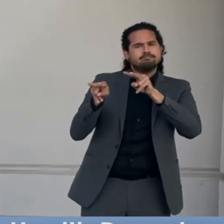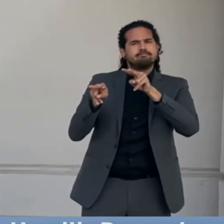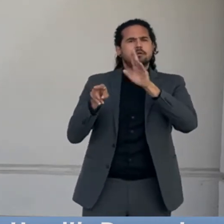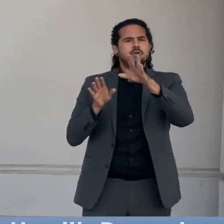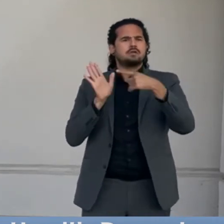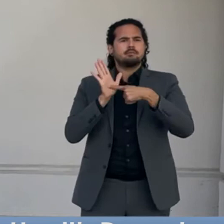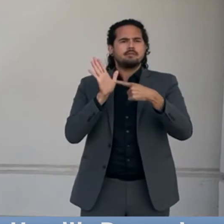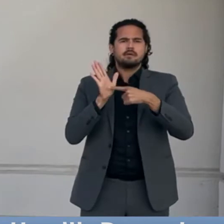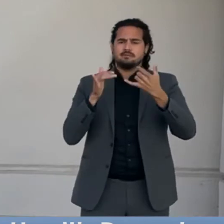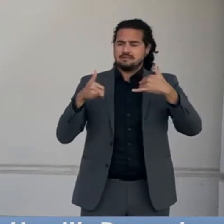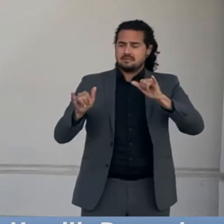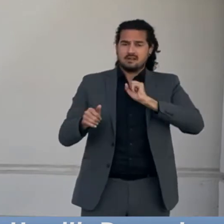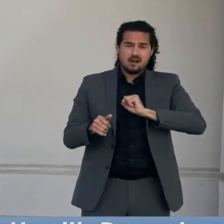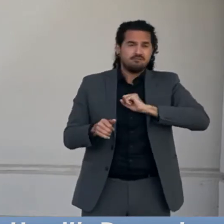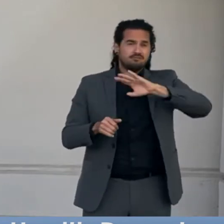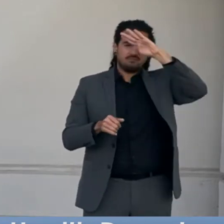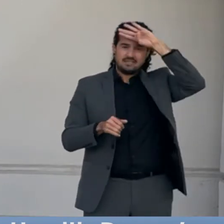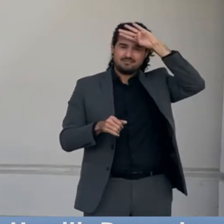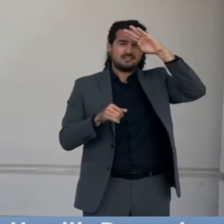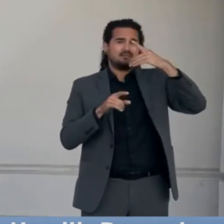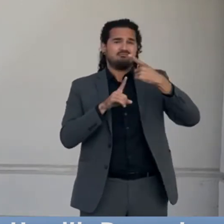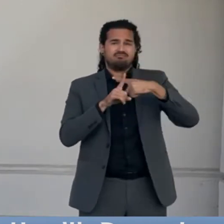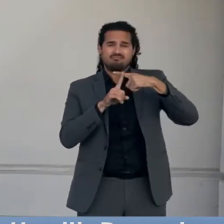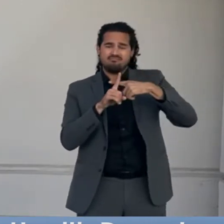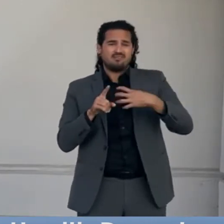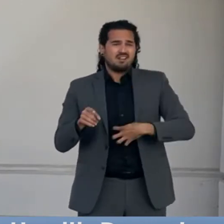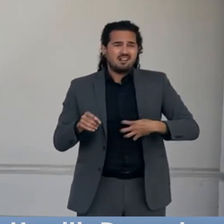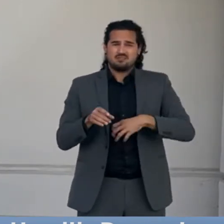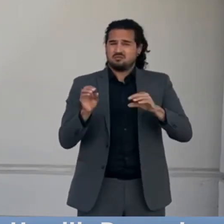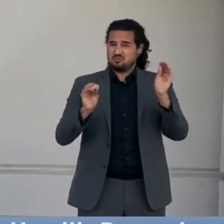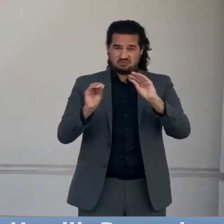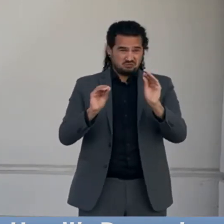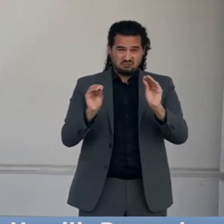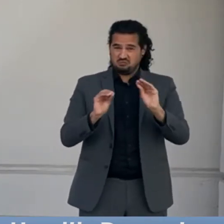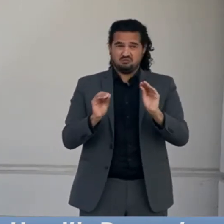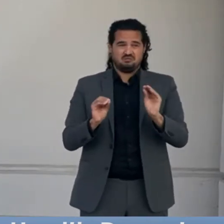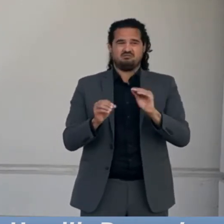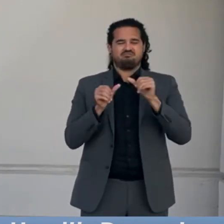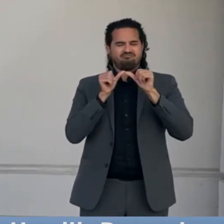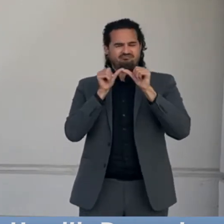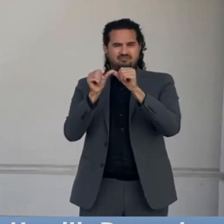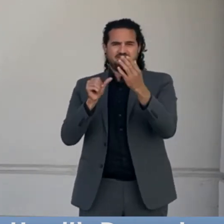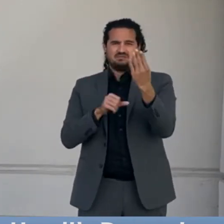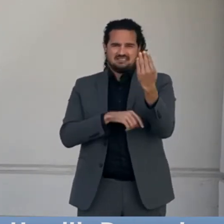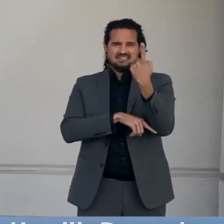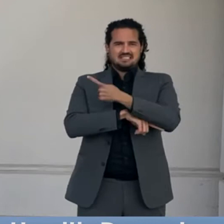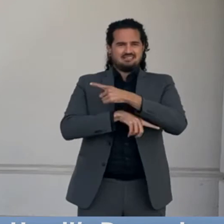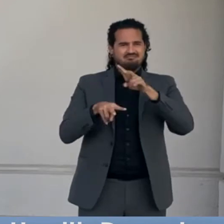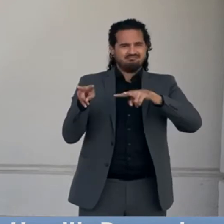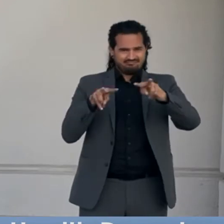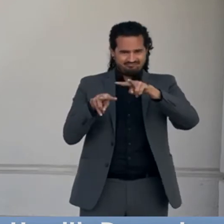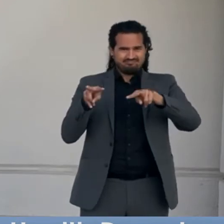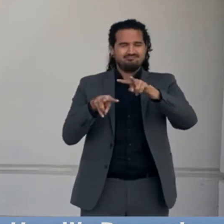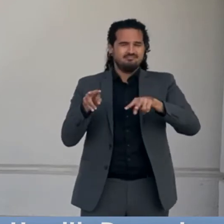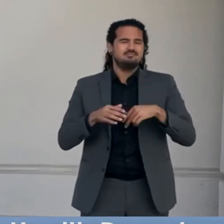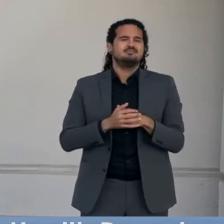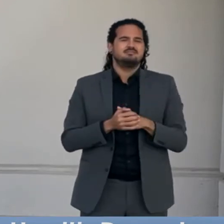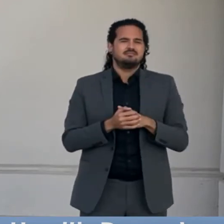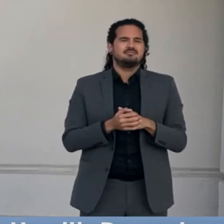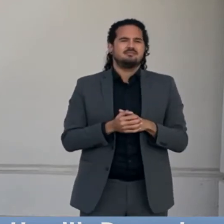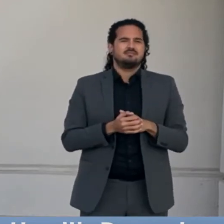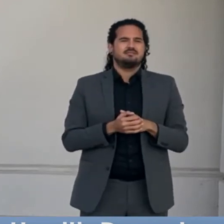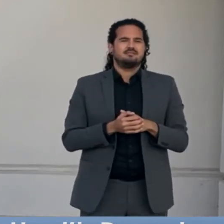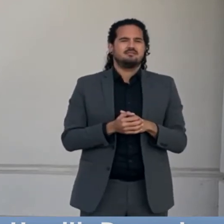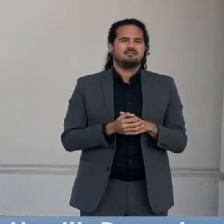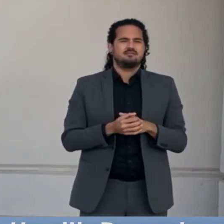for symptoms through the full 14 days from the last time they were exposed or from when they returned from traveling. This new